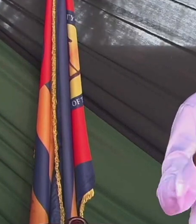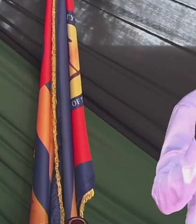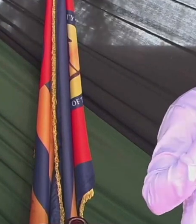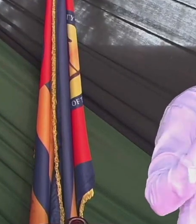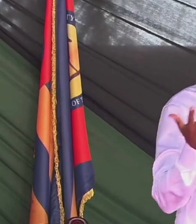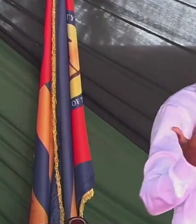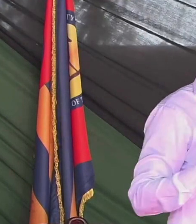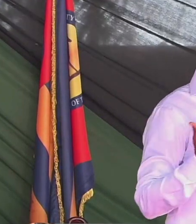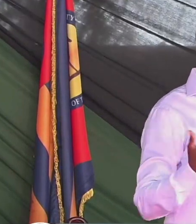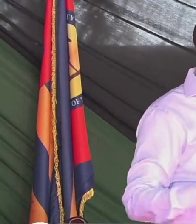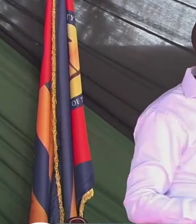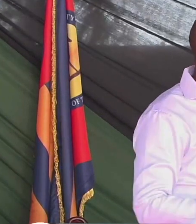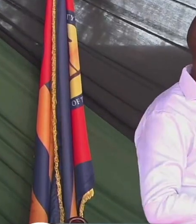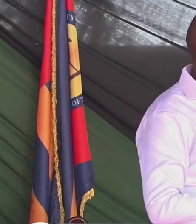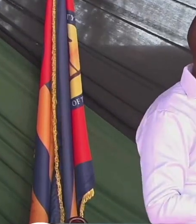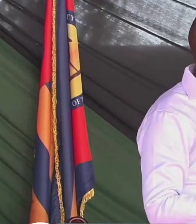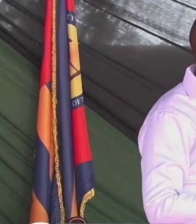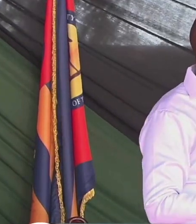because sometimes we share these